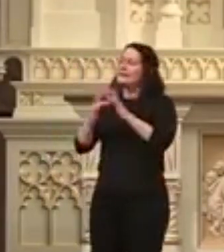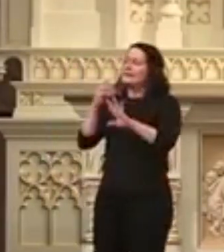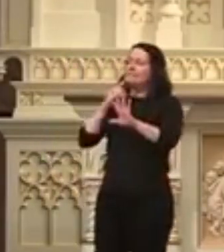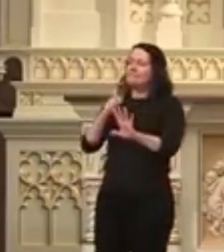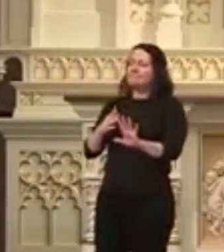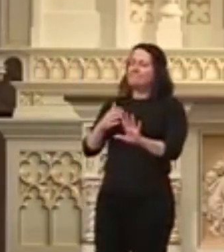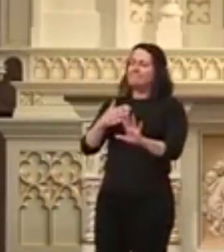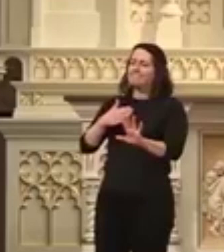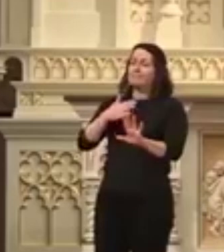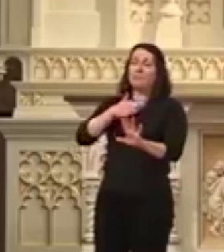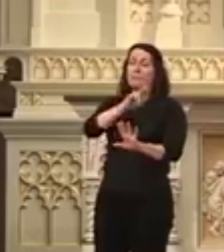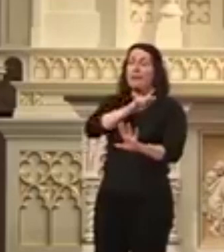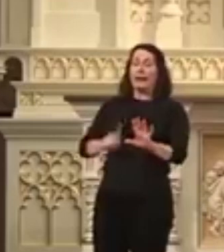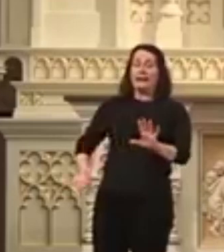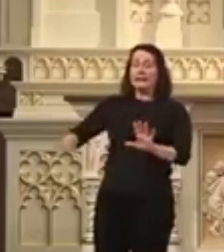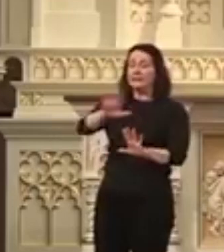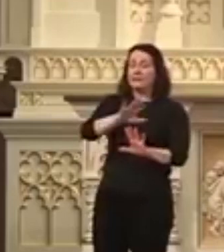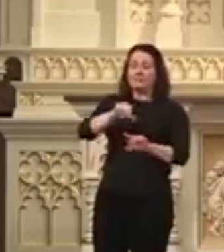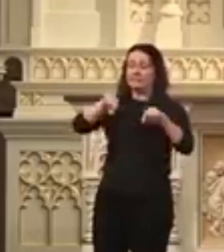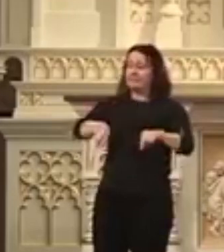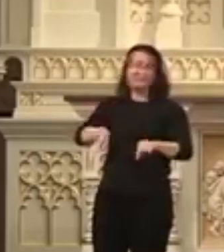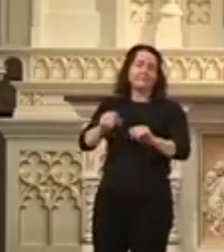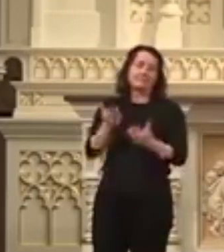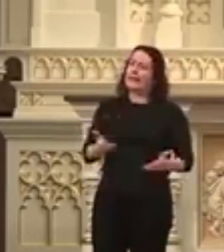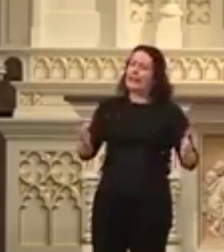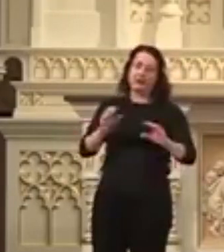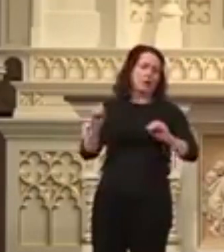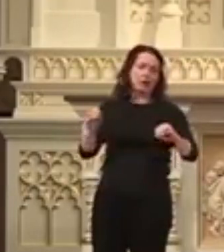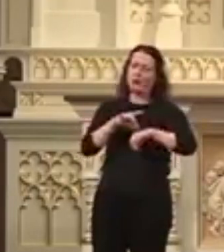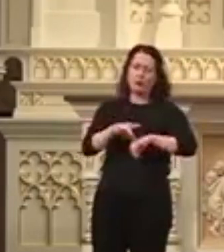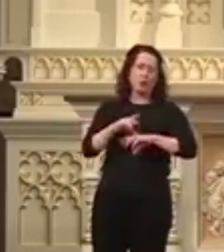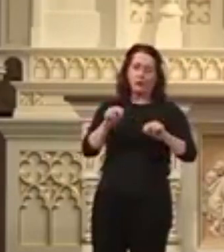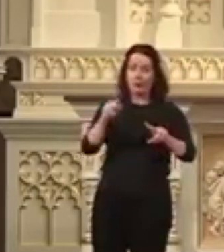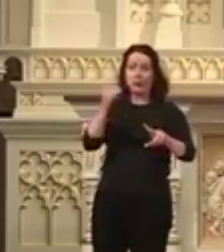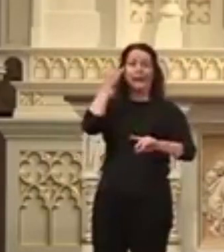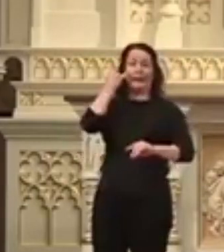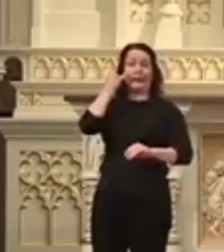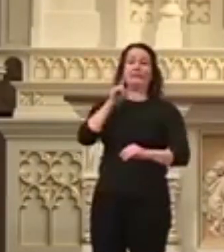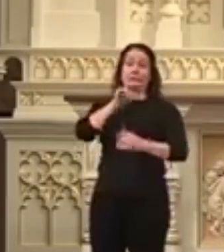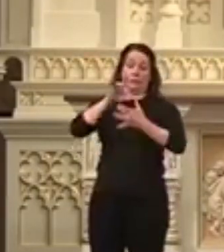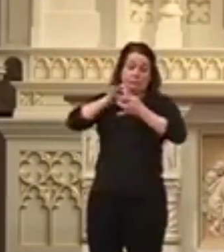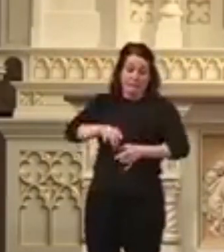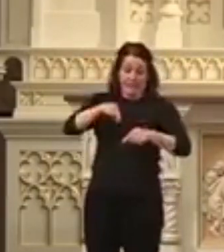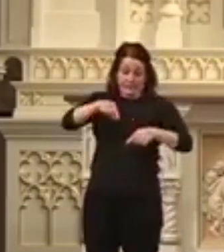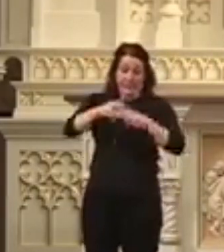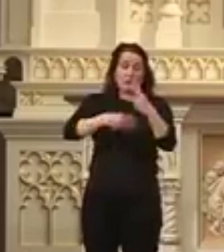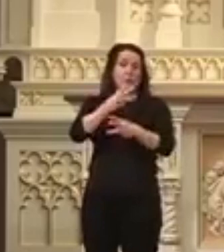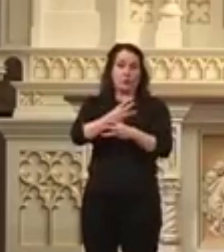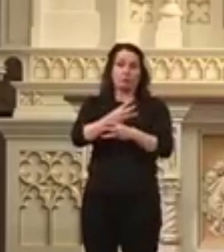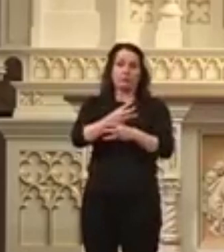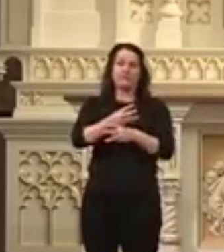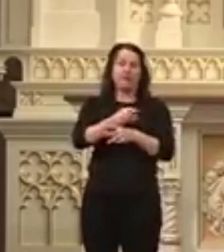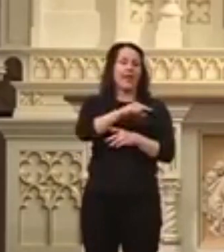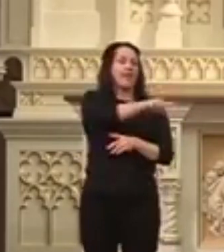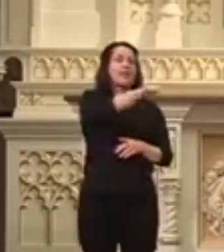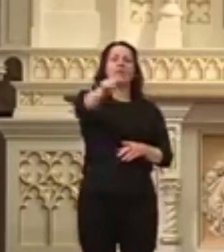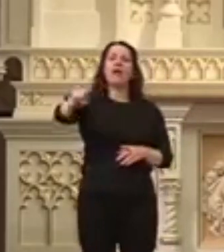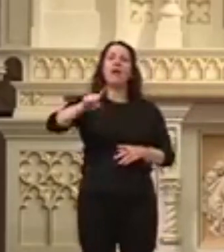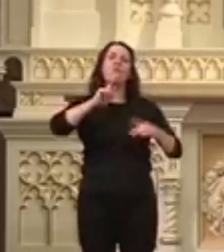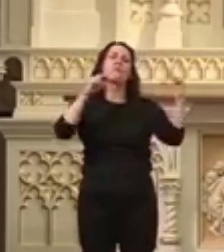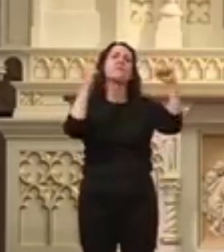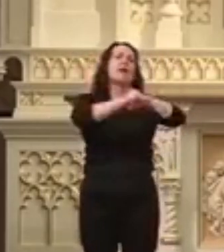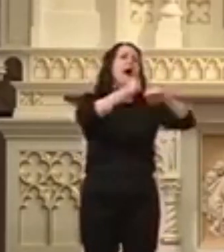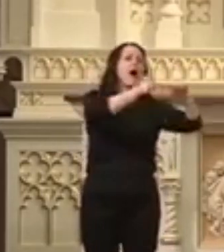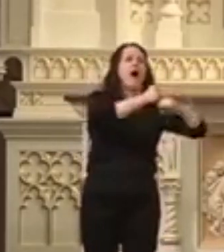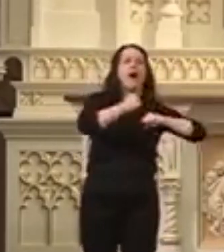does not belong to this world. If my kingdom did belong to this world, my attendants would be fighting to keep me from